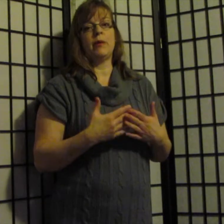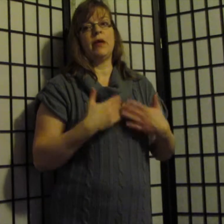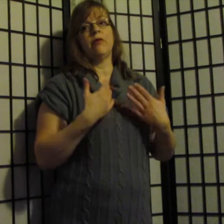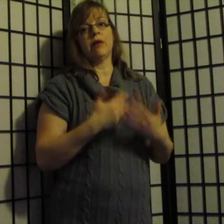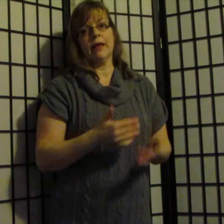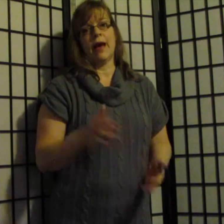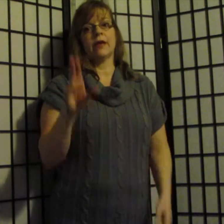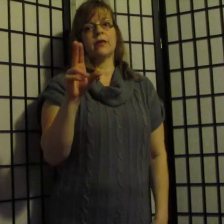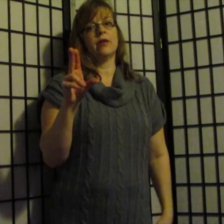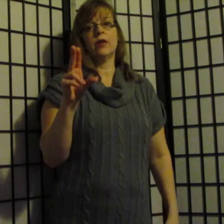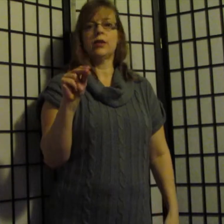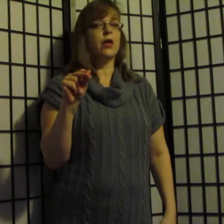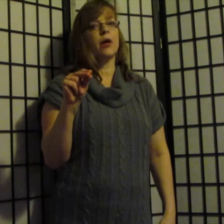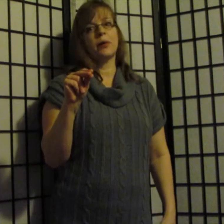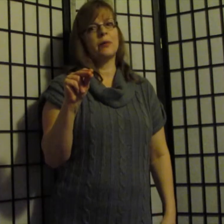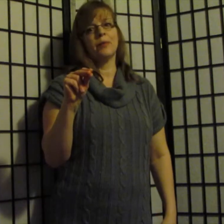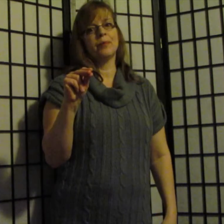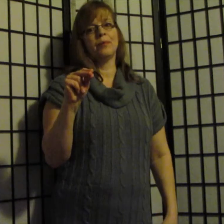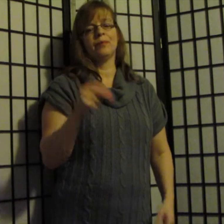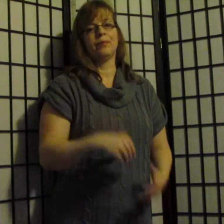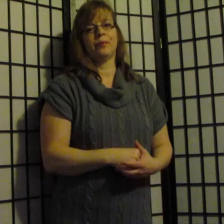be relaxed. No.